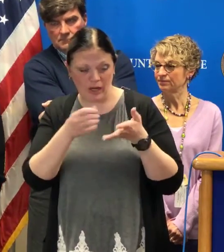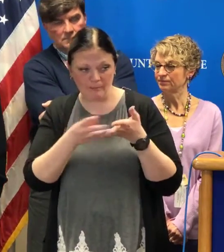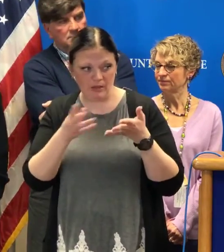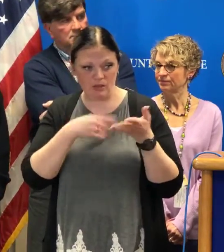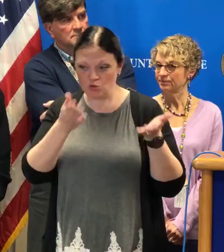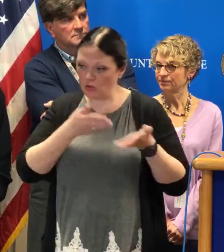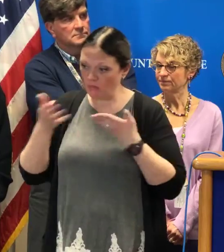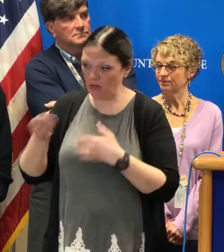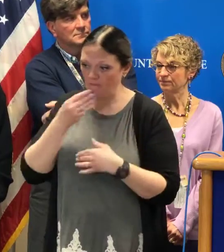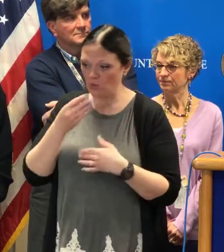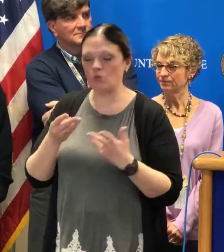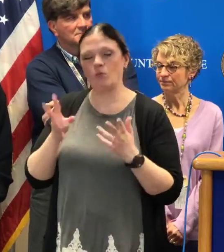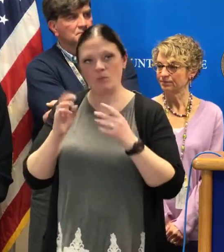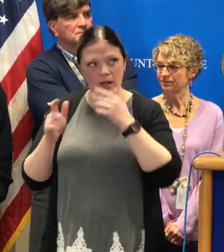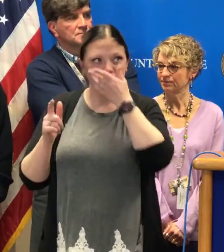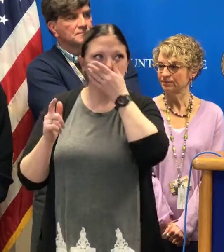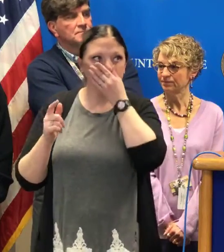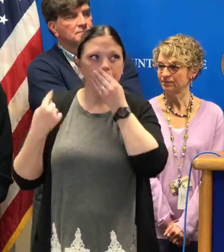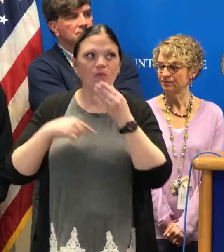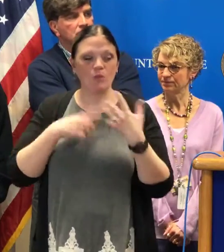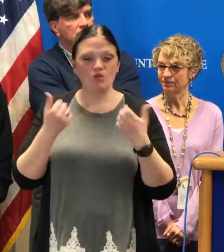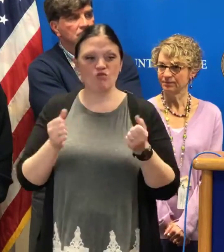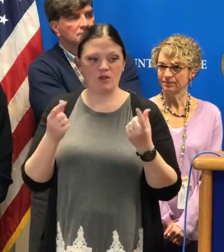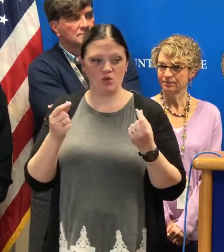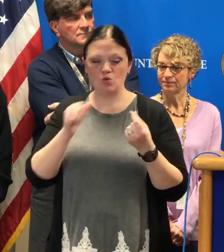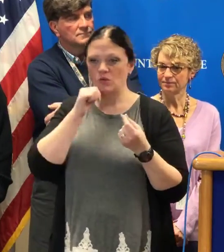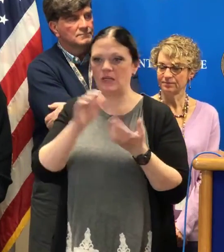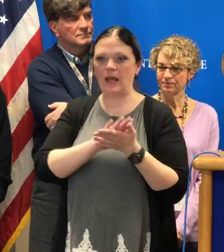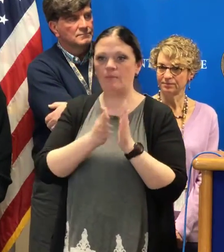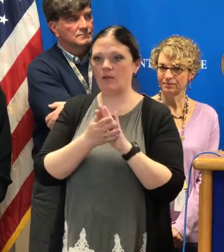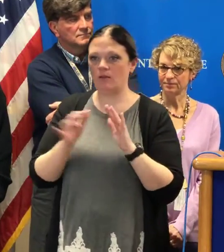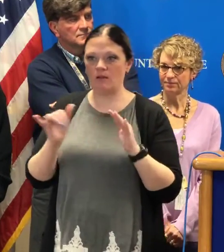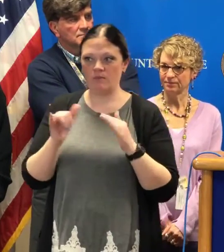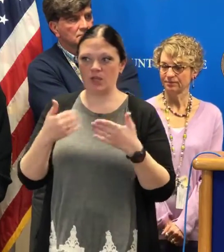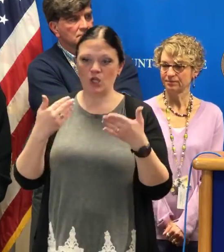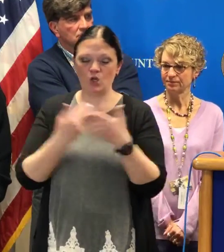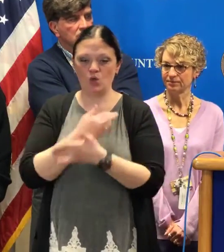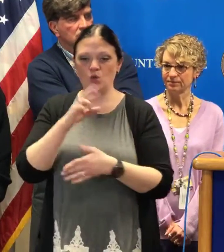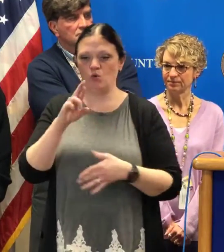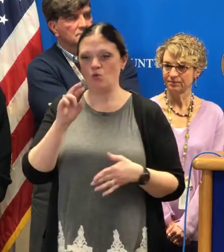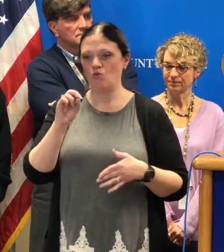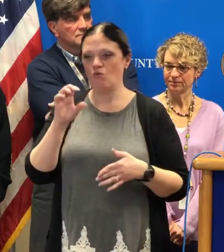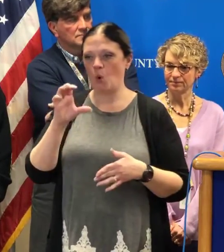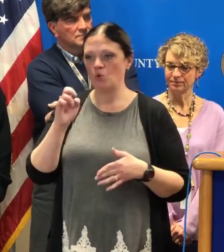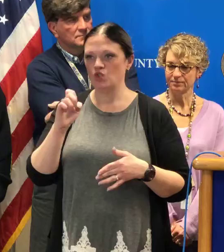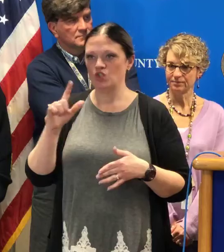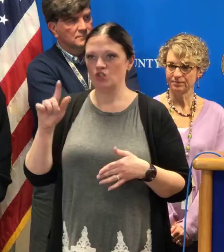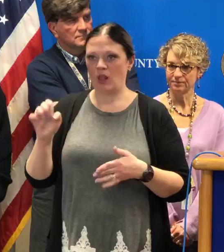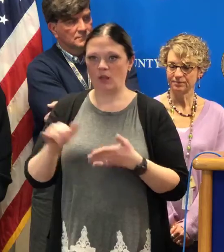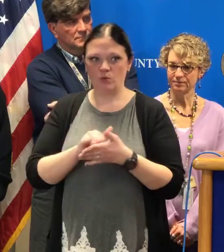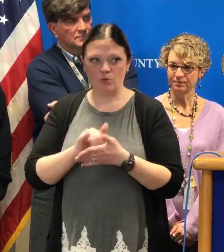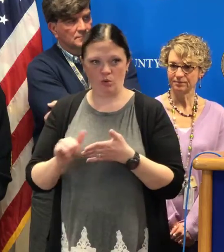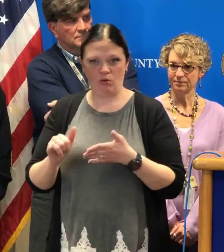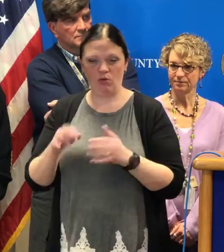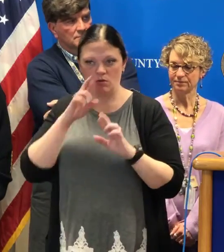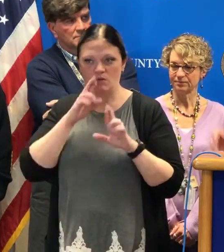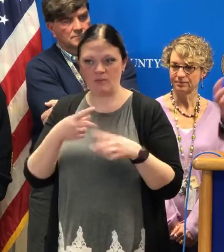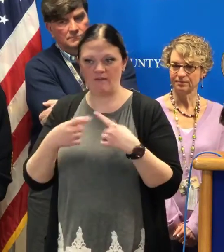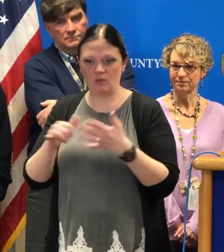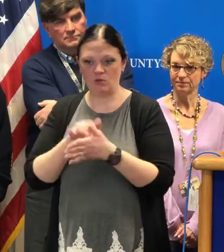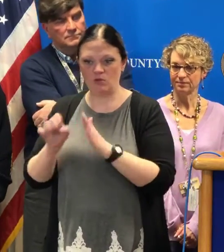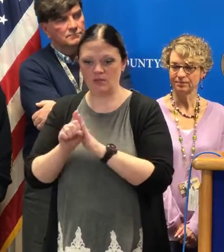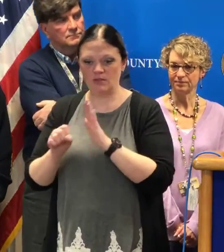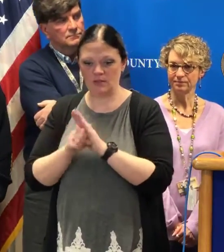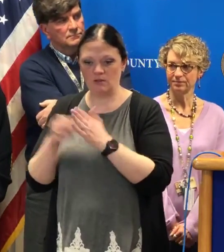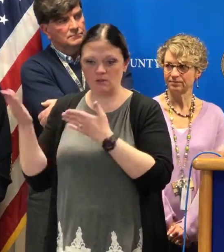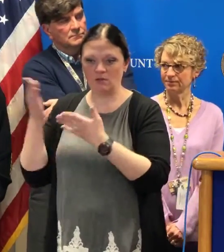in quarantine? Well, what we're trying to do is not become like New Rochelle, New York. But what you see in New Rochelle is the response from New York State, which is bringing